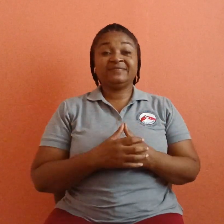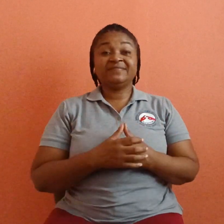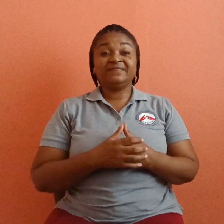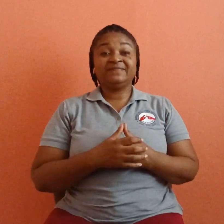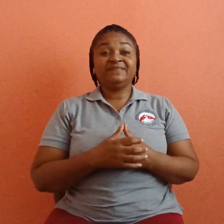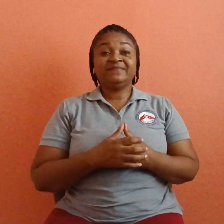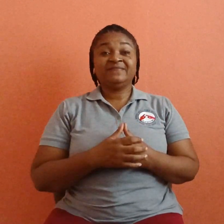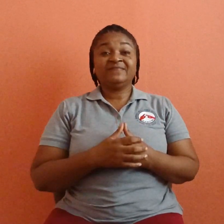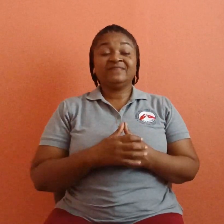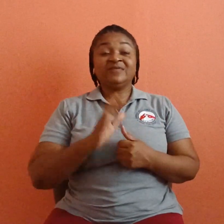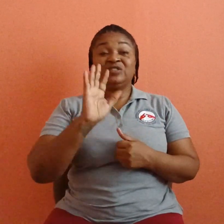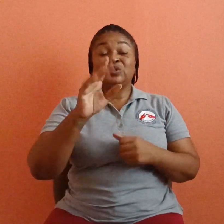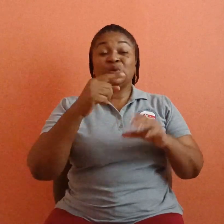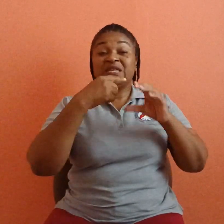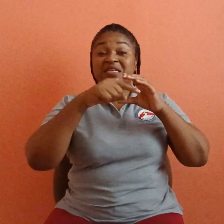your email address,